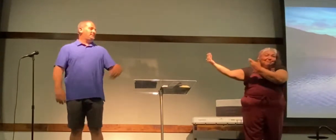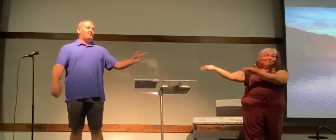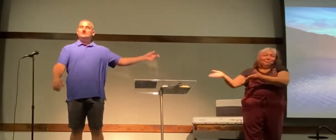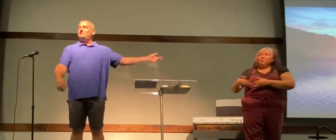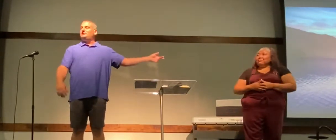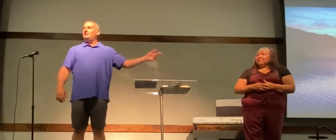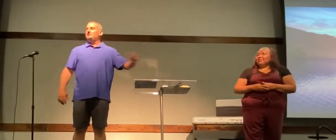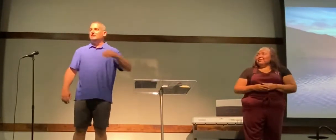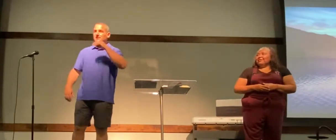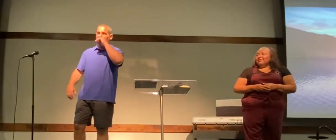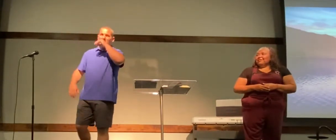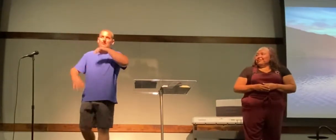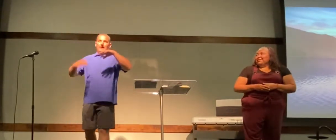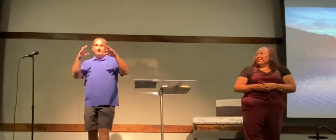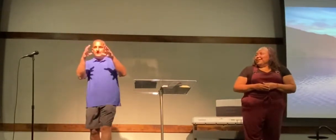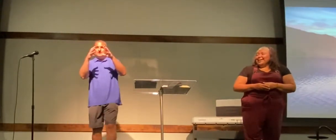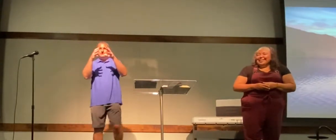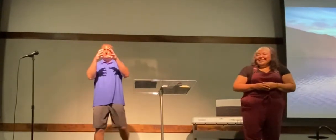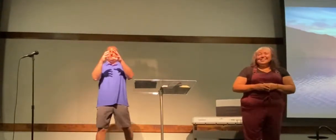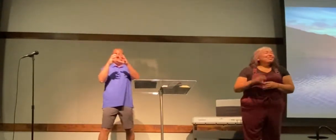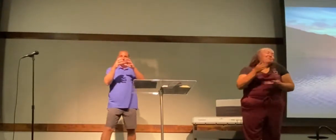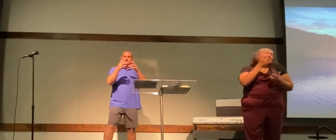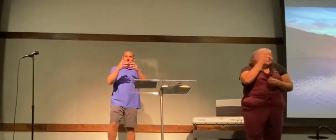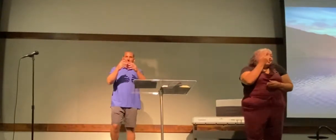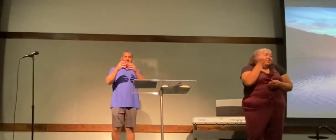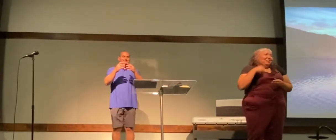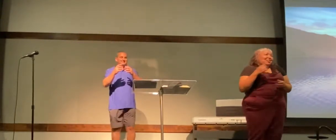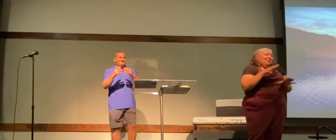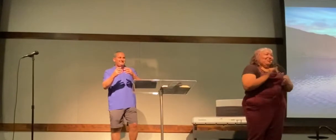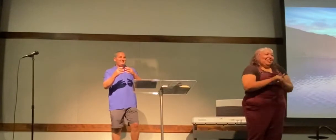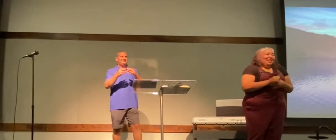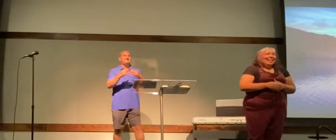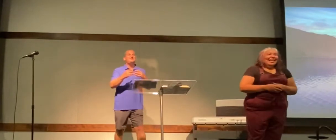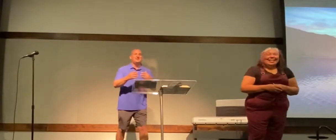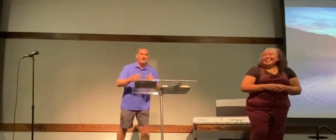I just want to see what Shelly's going to do. Right? So,